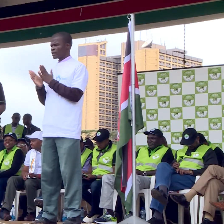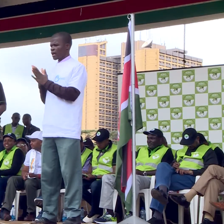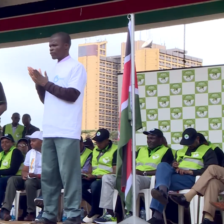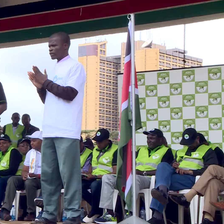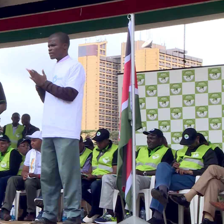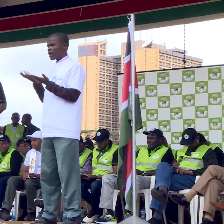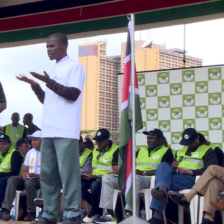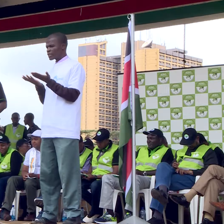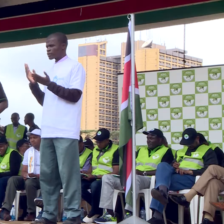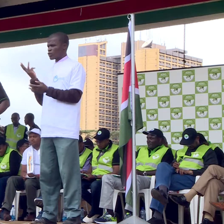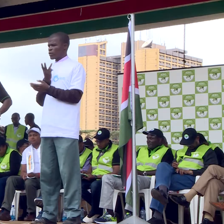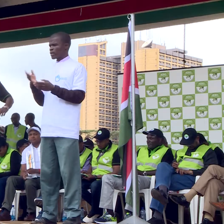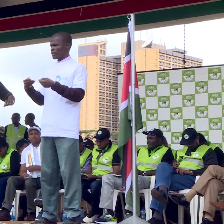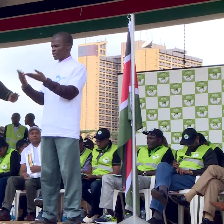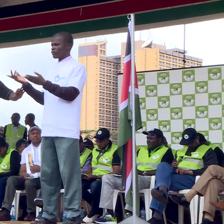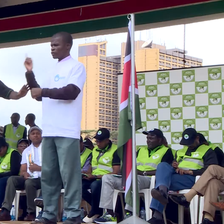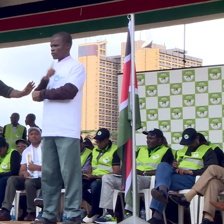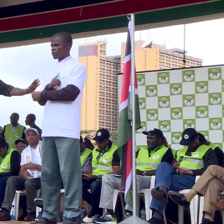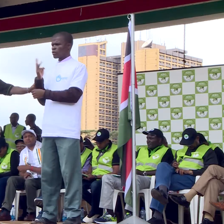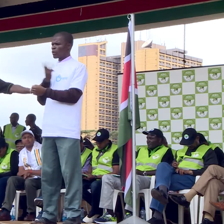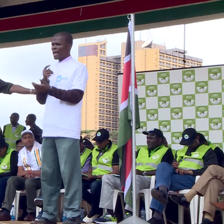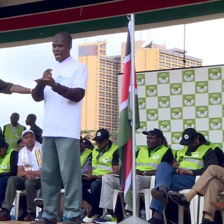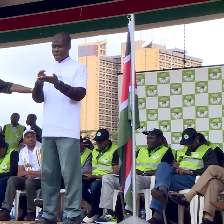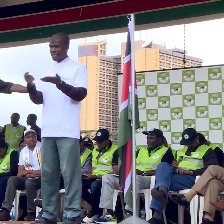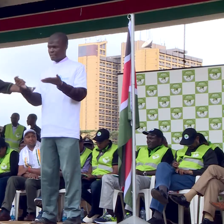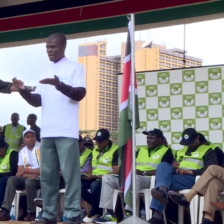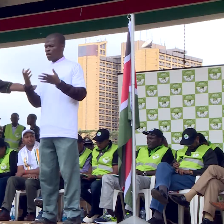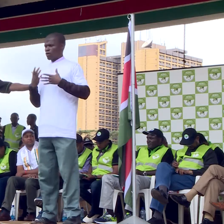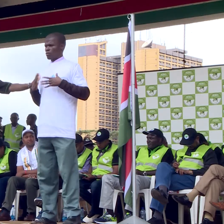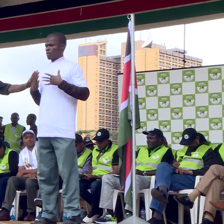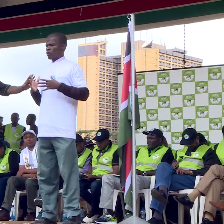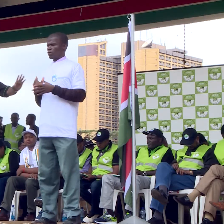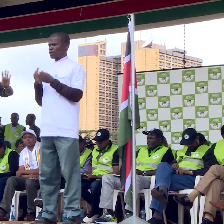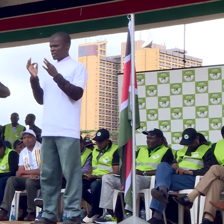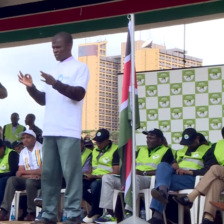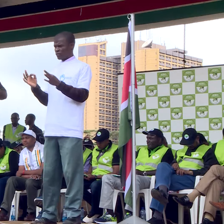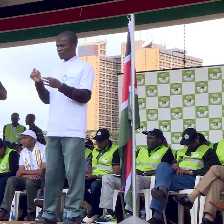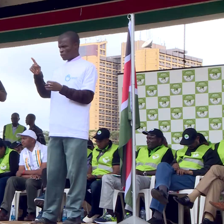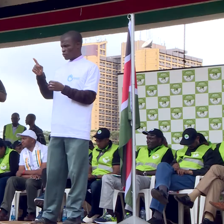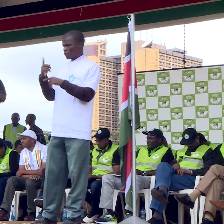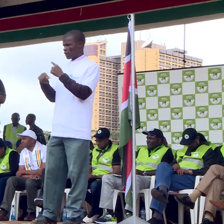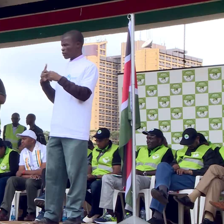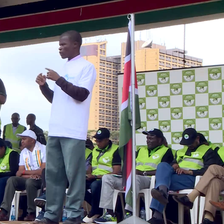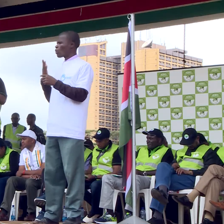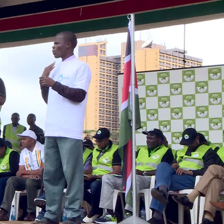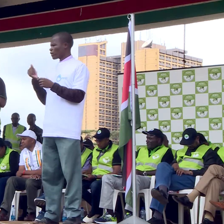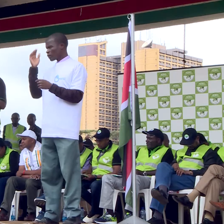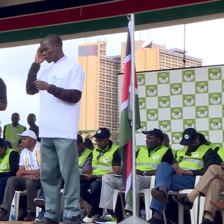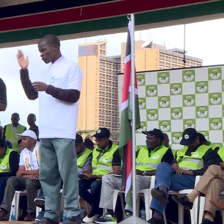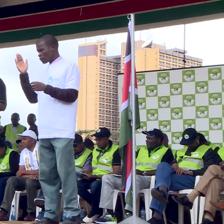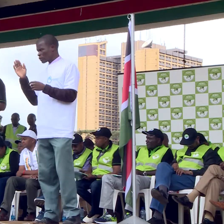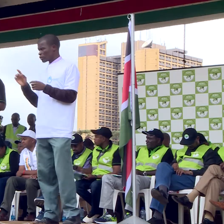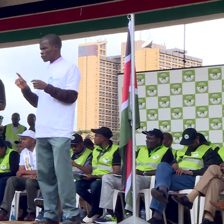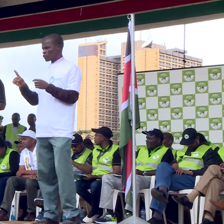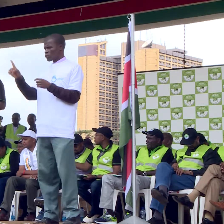rendering today, tunafanya kusajili watu hapa. Kama wewe umekuja unataka kujua status